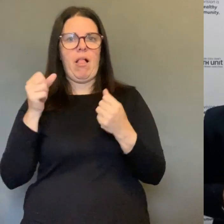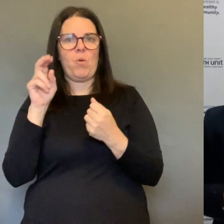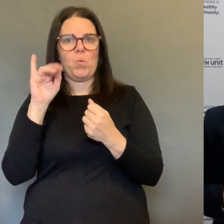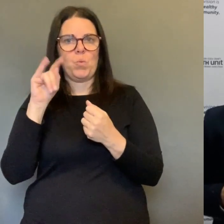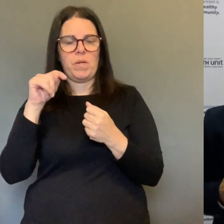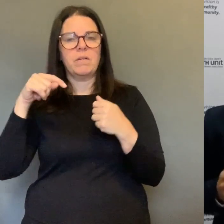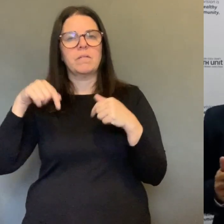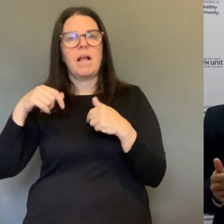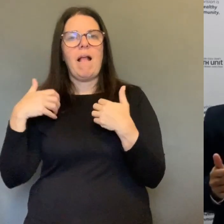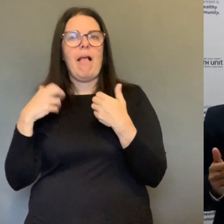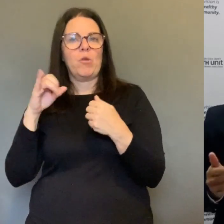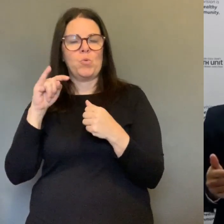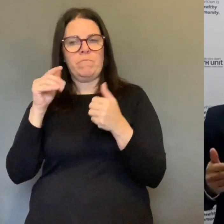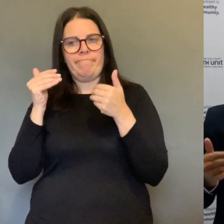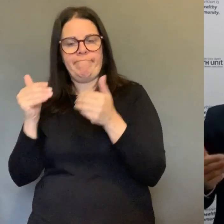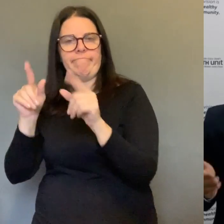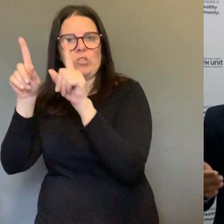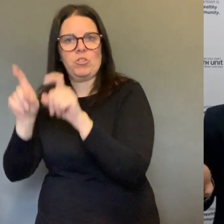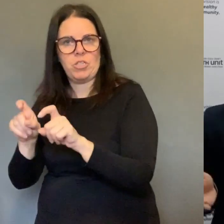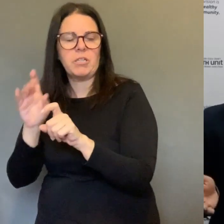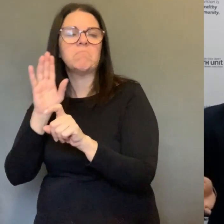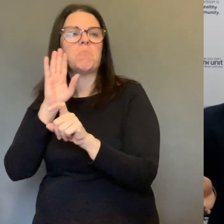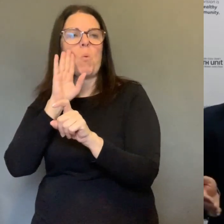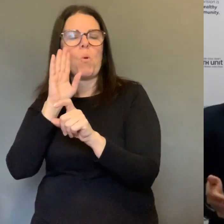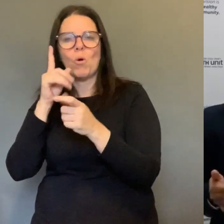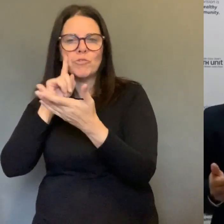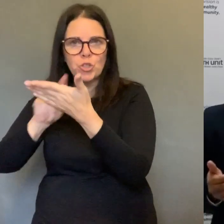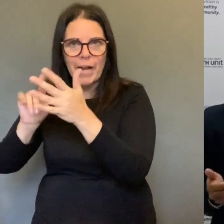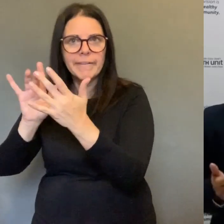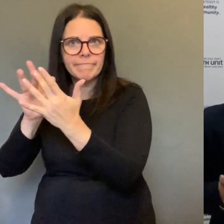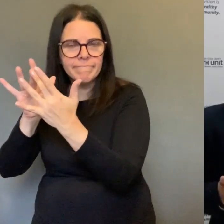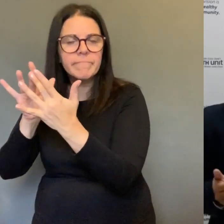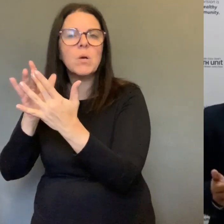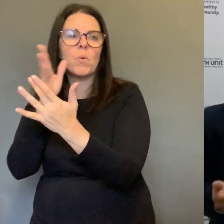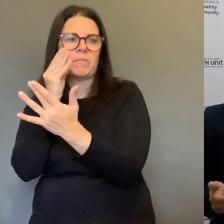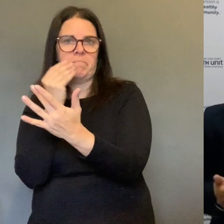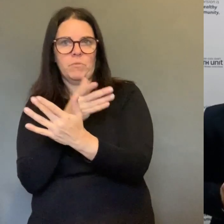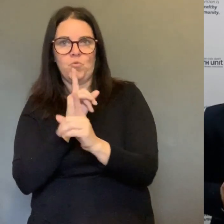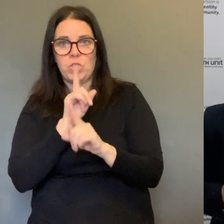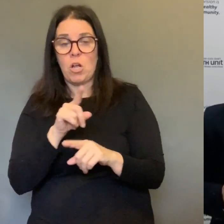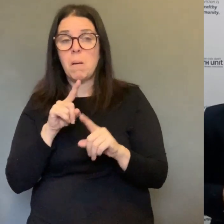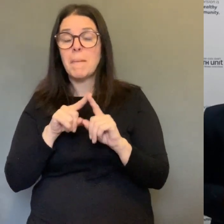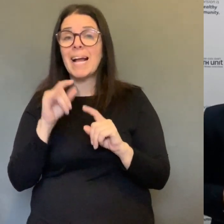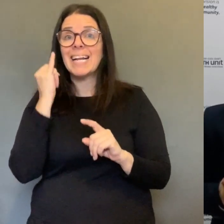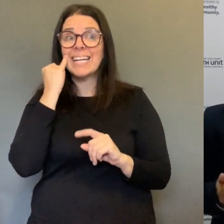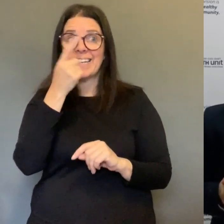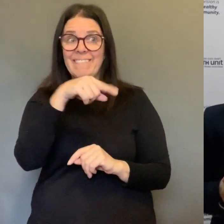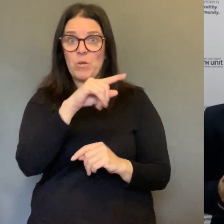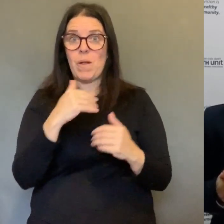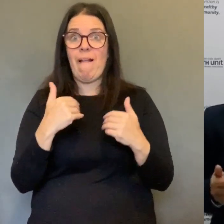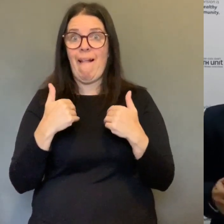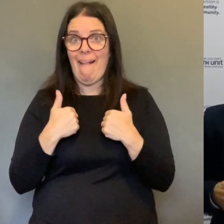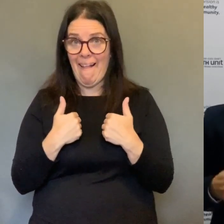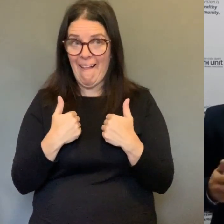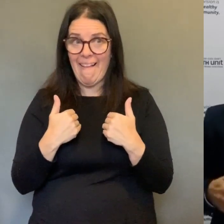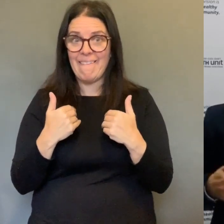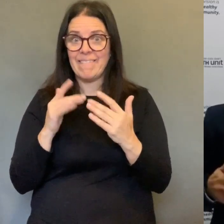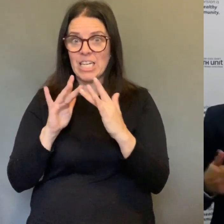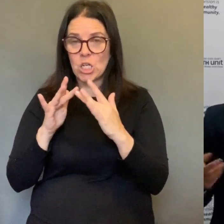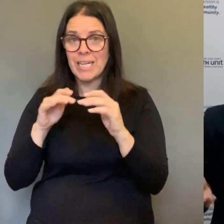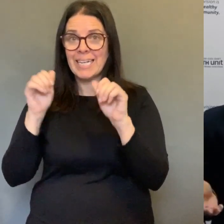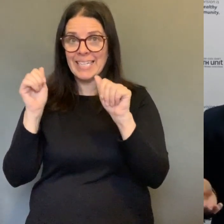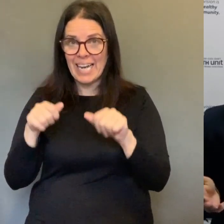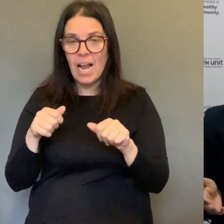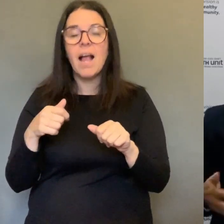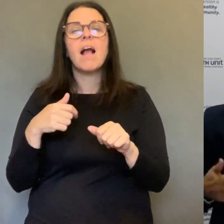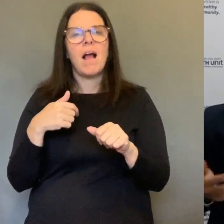the result is not updated as of yet. It would definitely save our staff time to do